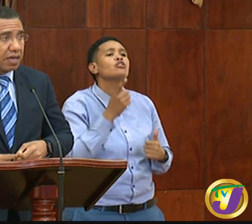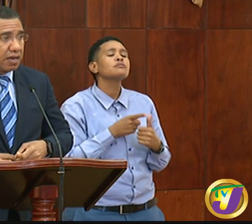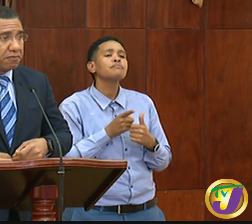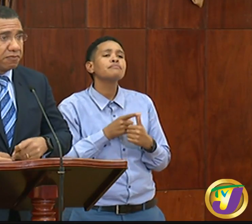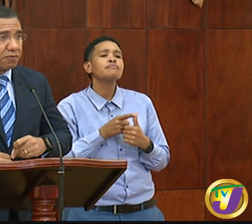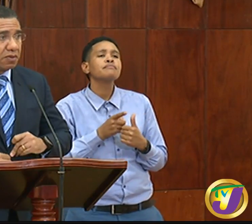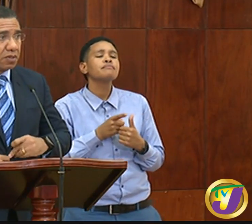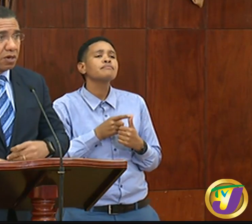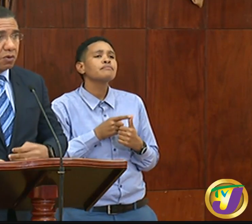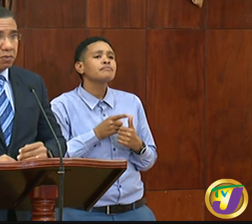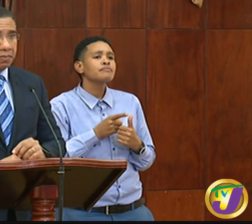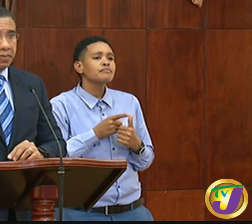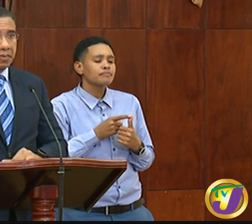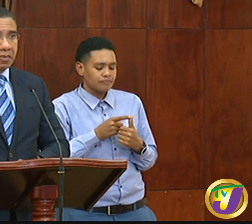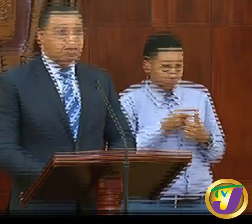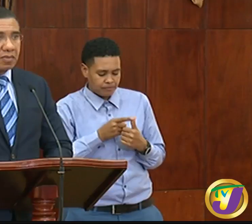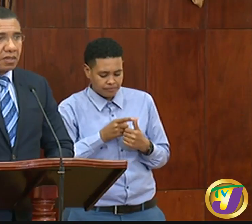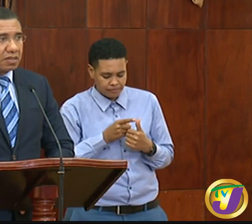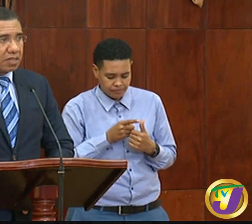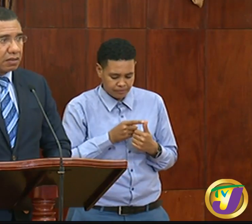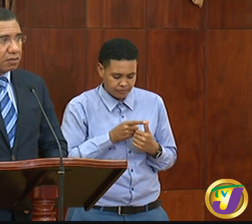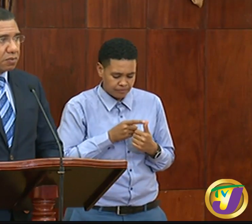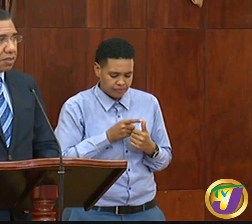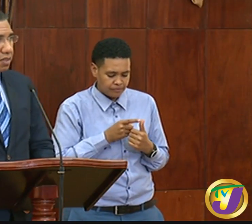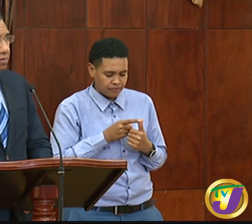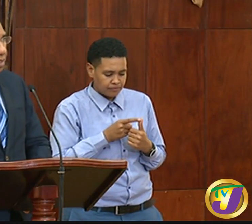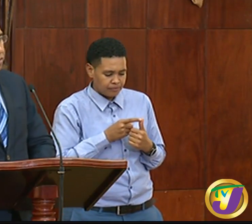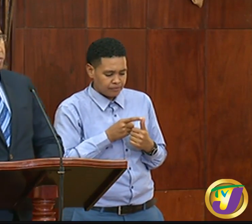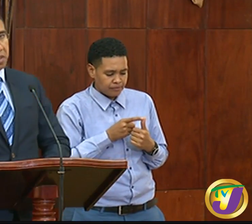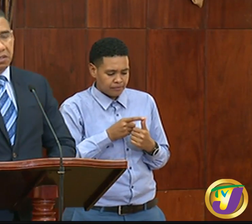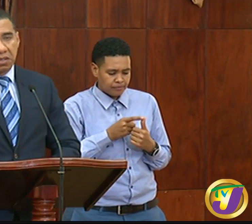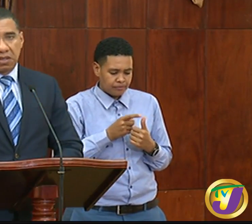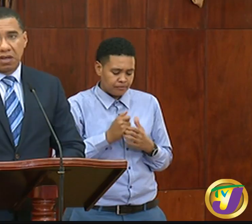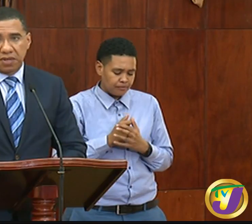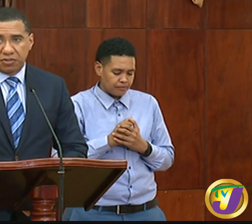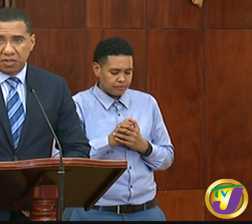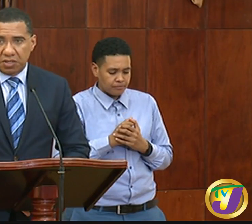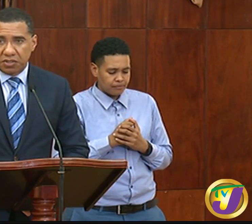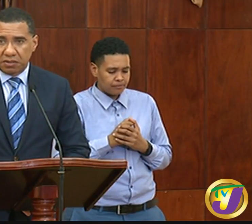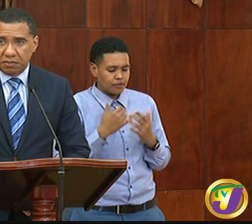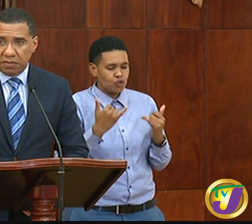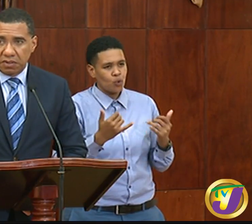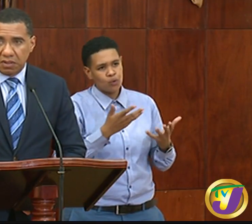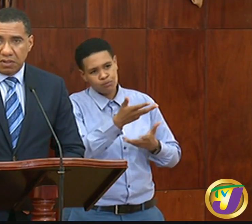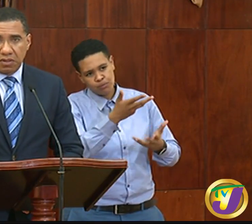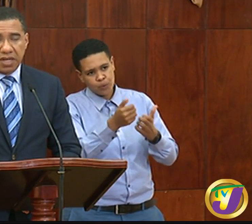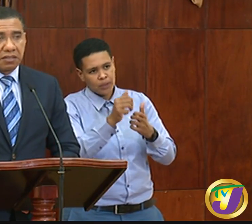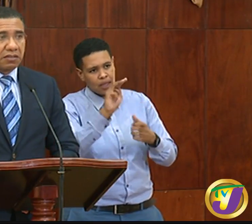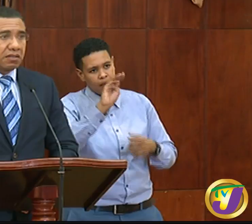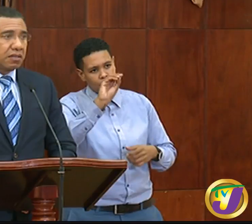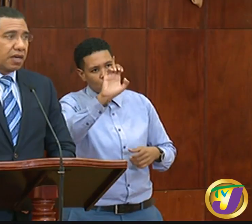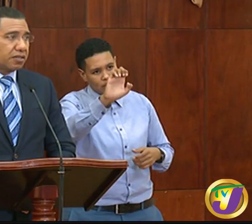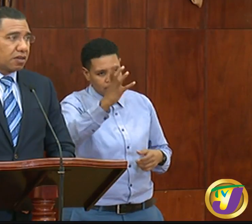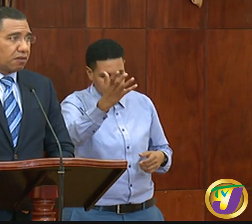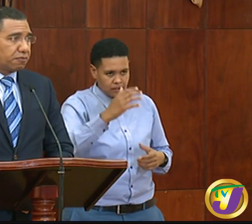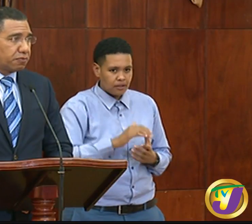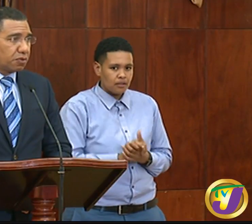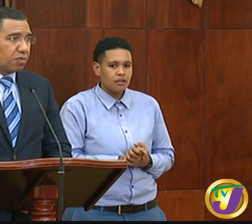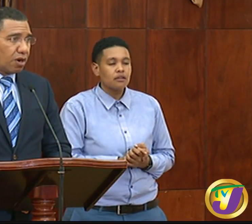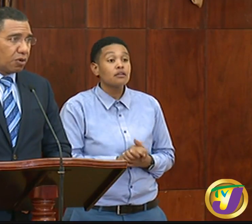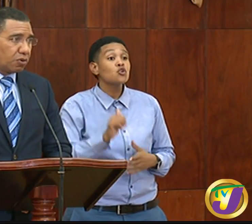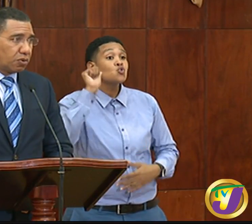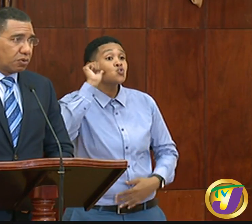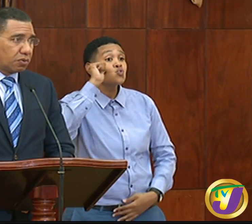that I have now settled with the Ministry of Education that as